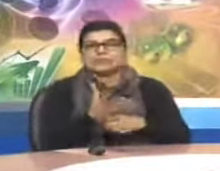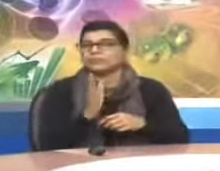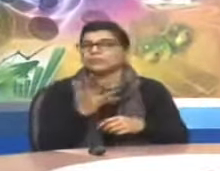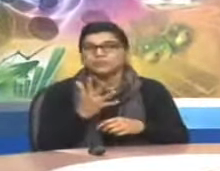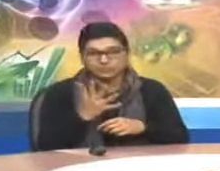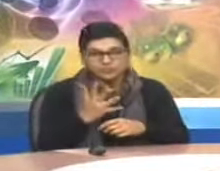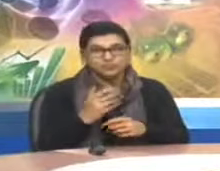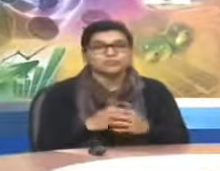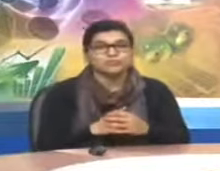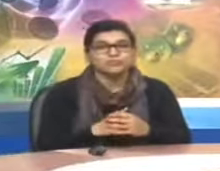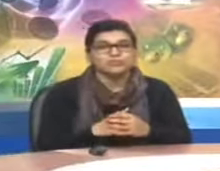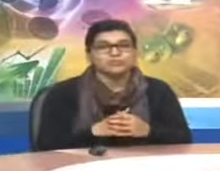as it is a time-taking process.